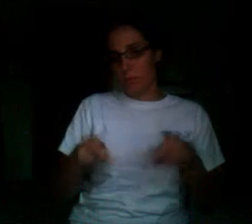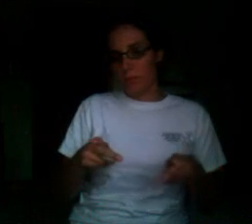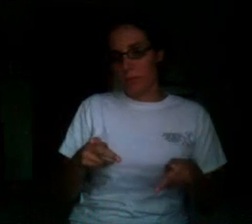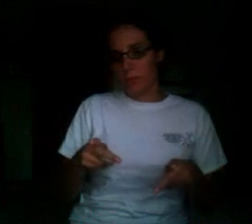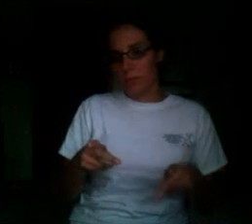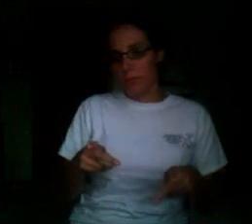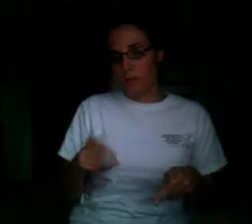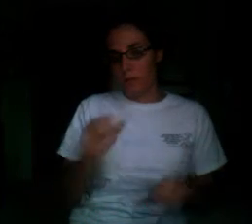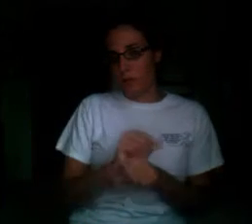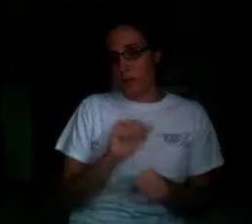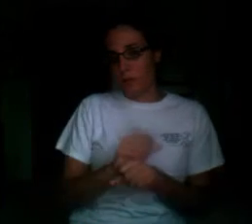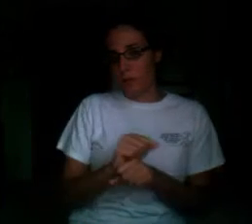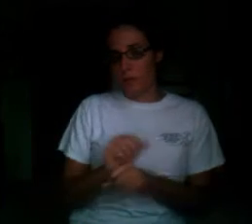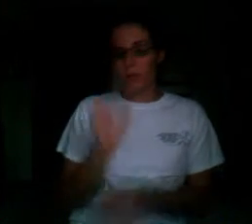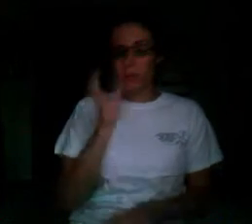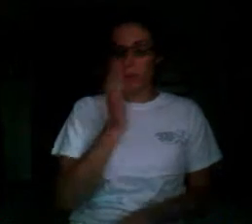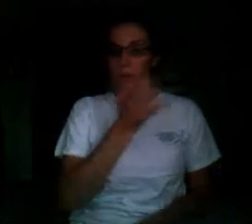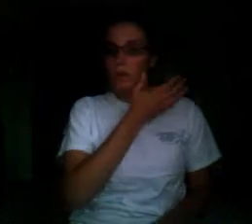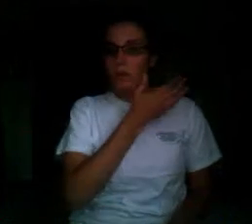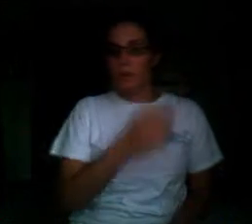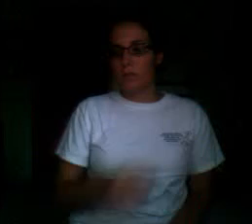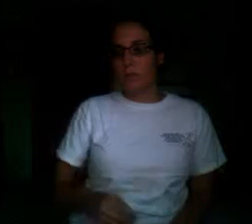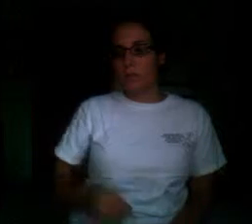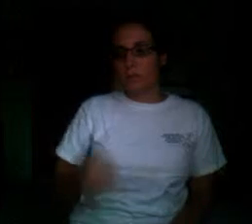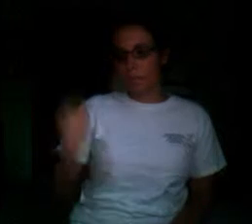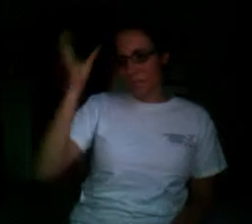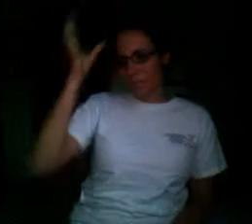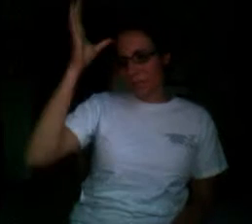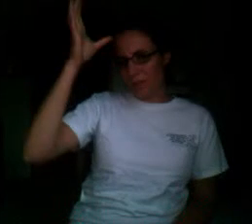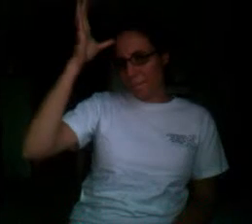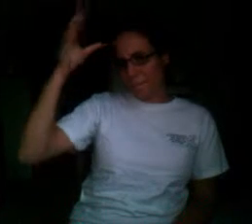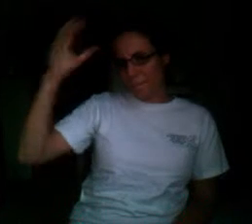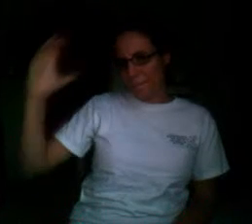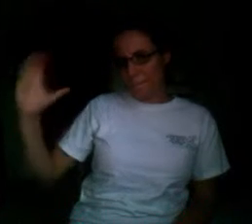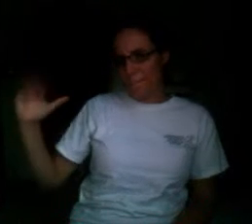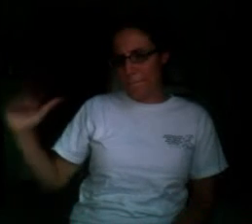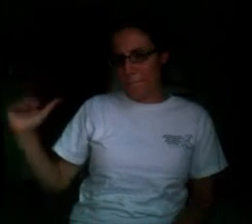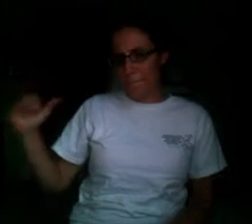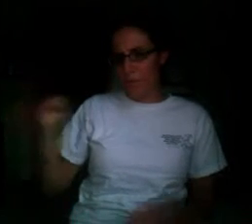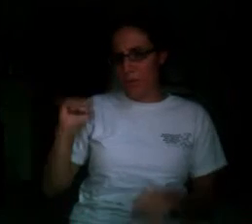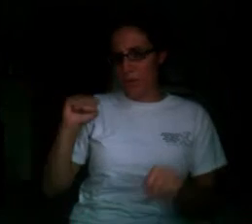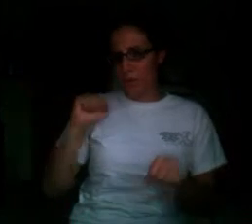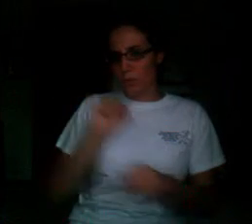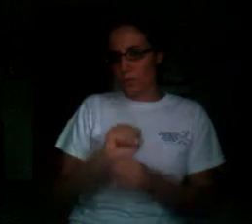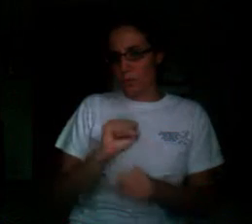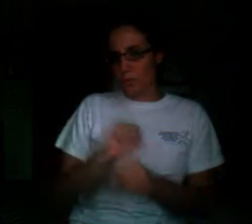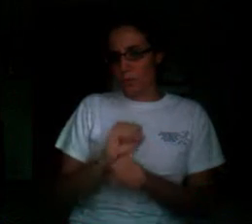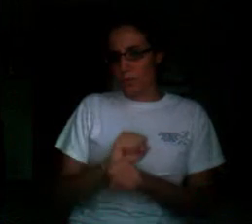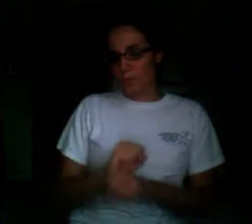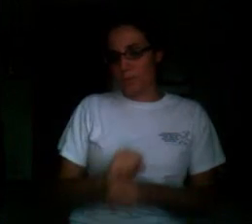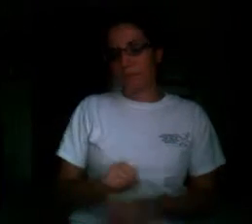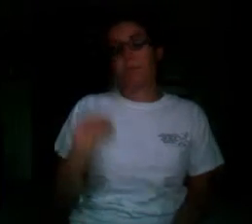work. But Laura's helping with the hay would solve the problem. She decided, yes, Laura, you